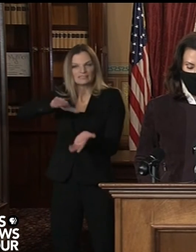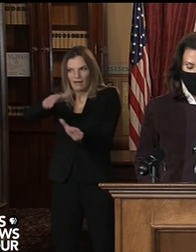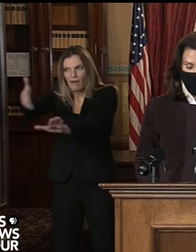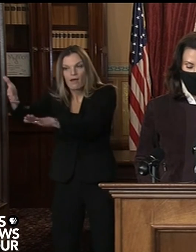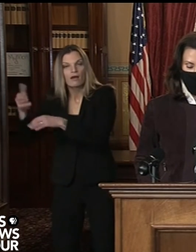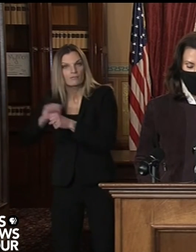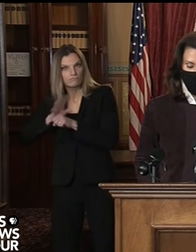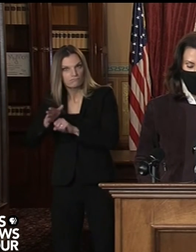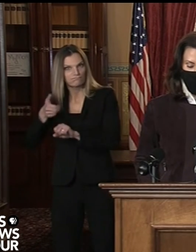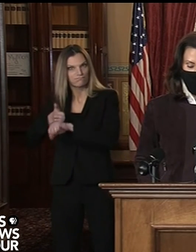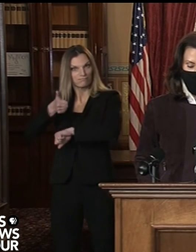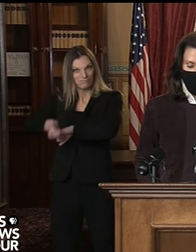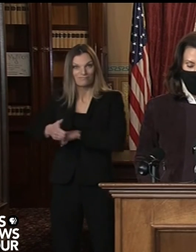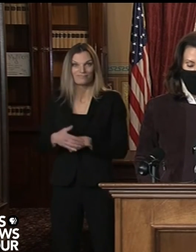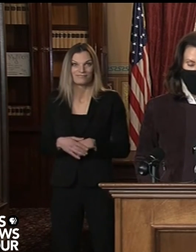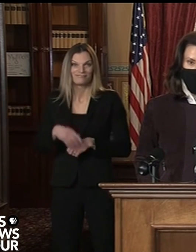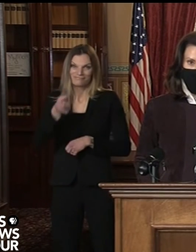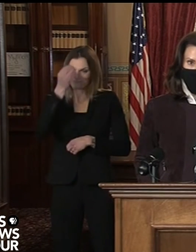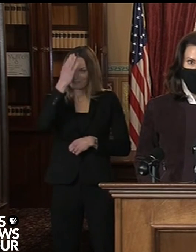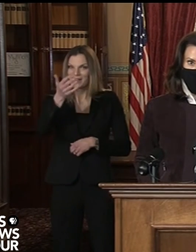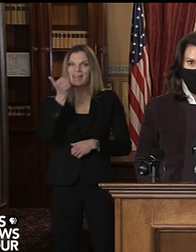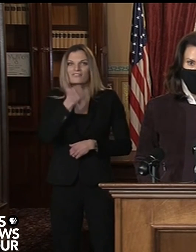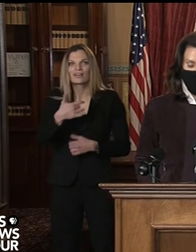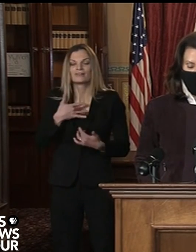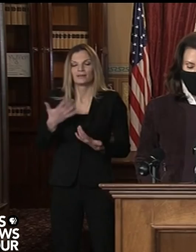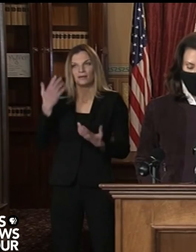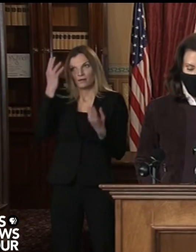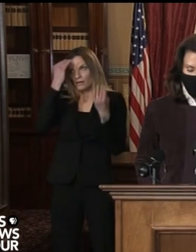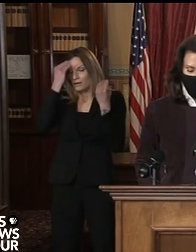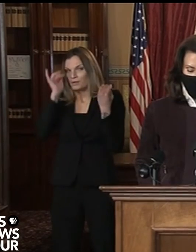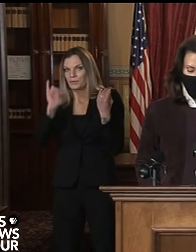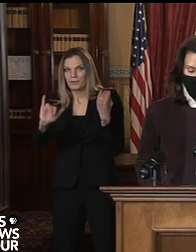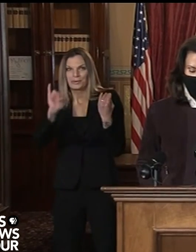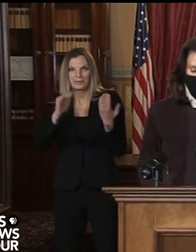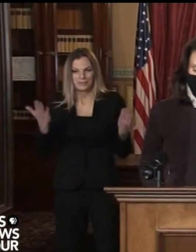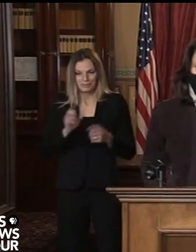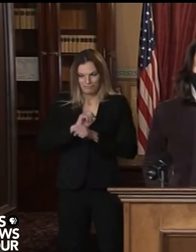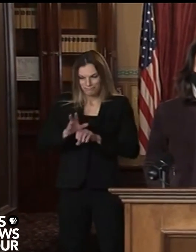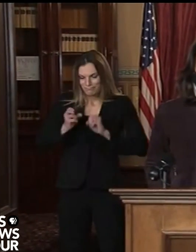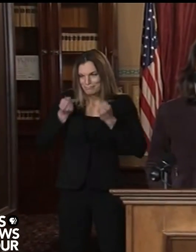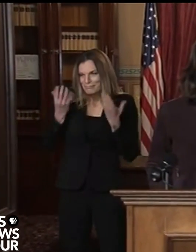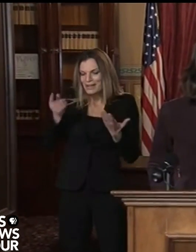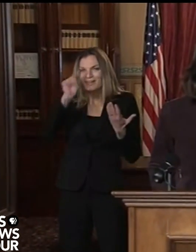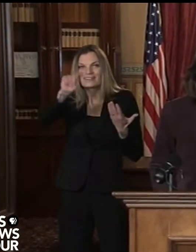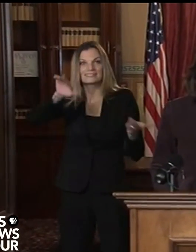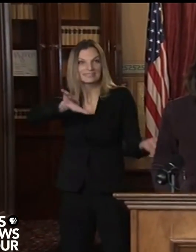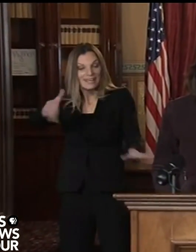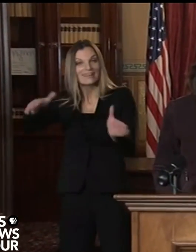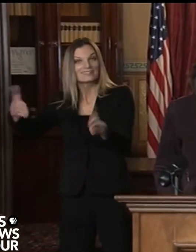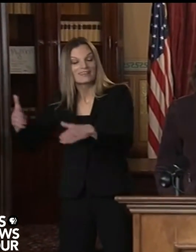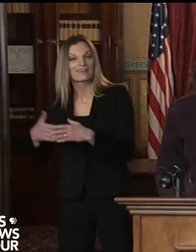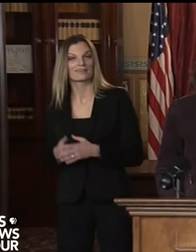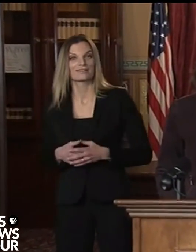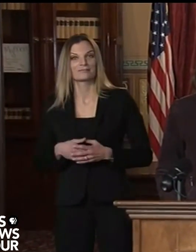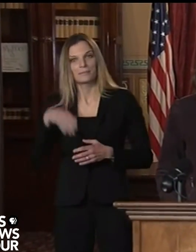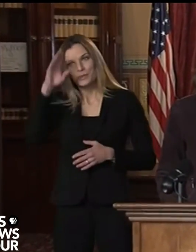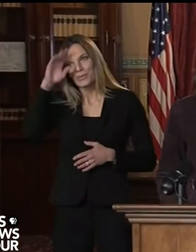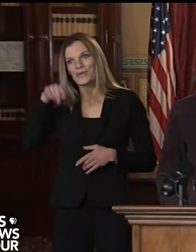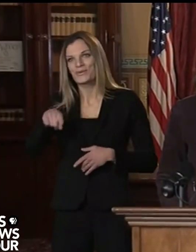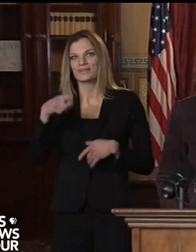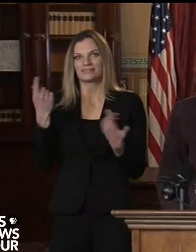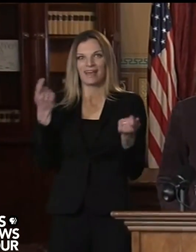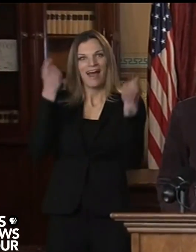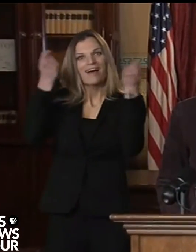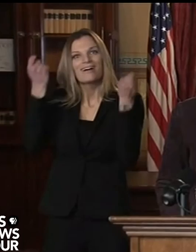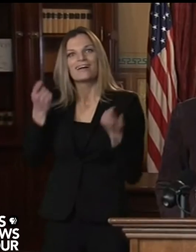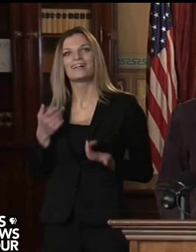Michigan to this virus. And this holiday season especially, think about the empty chairs at dinner tables across